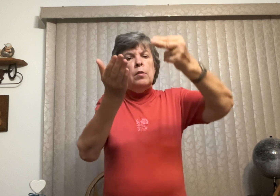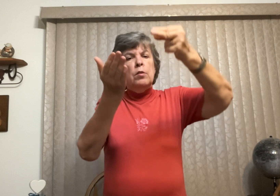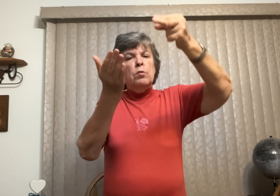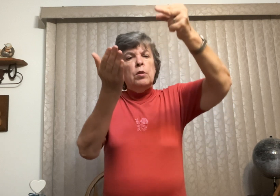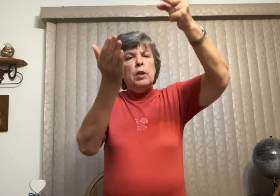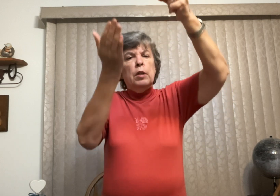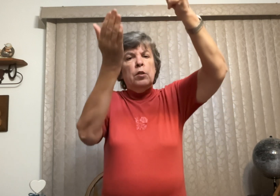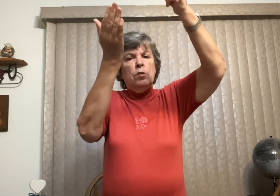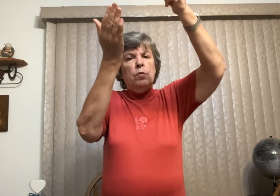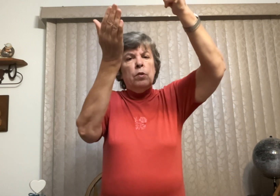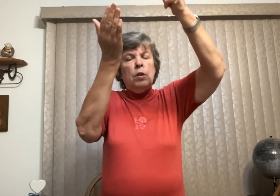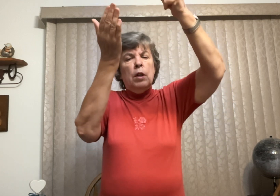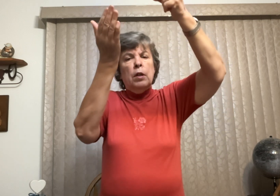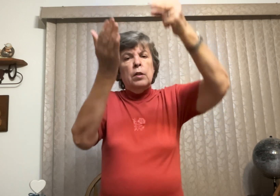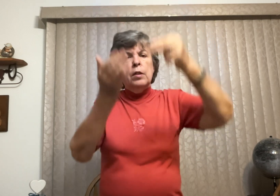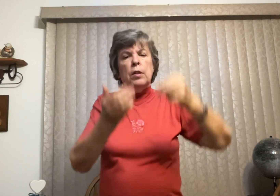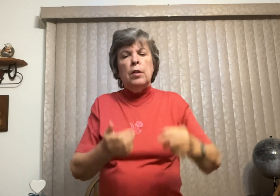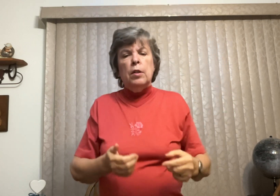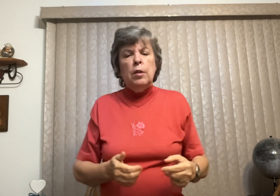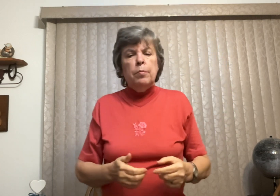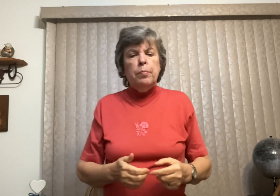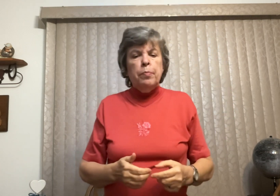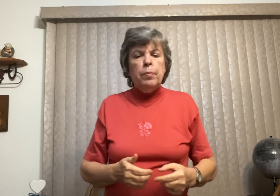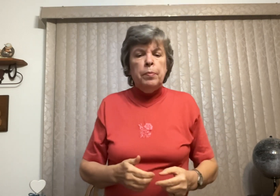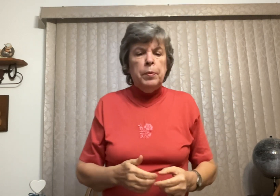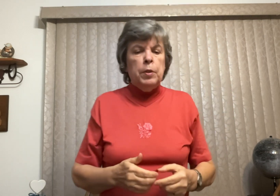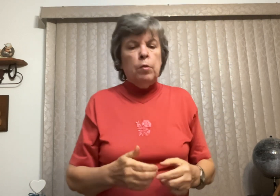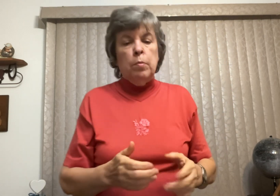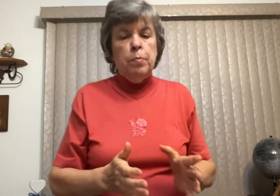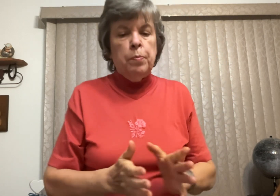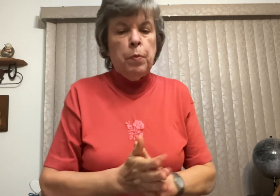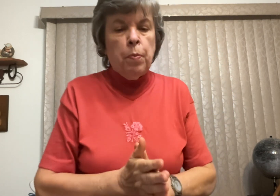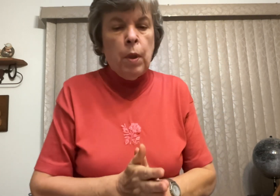the H for high. So,